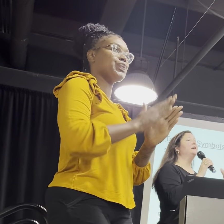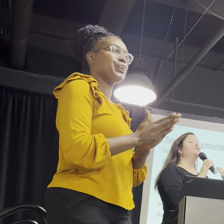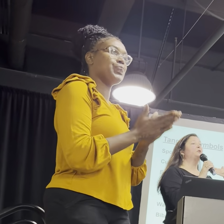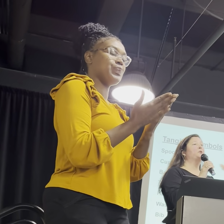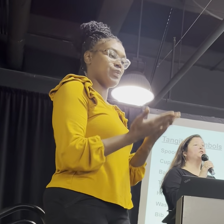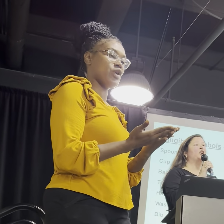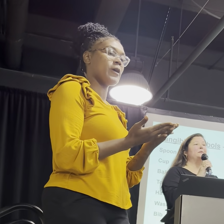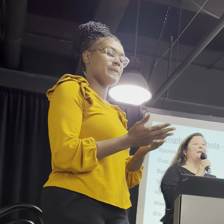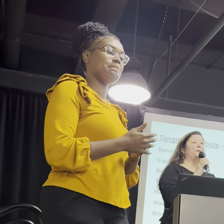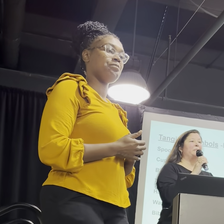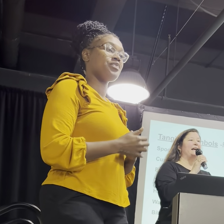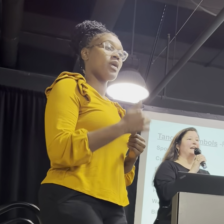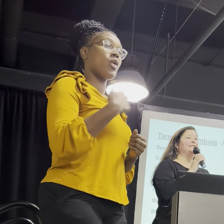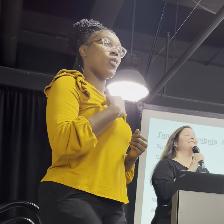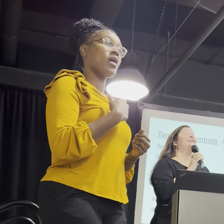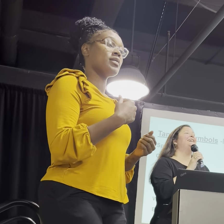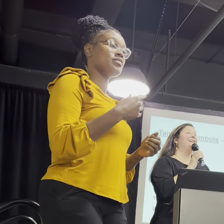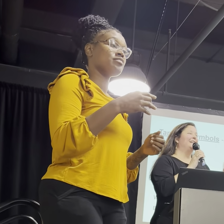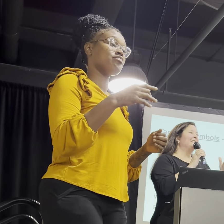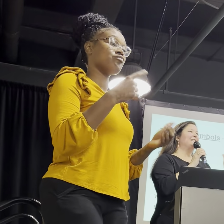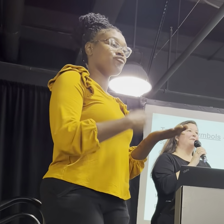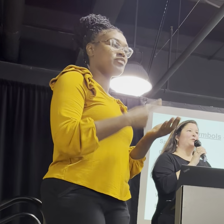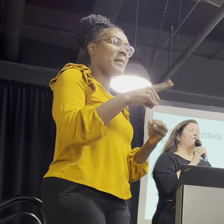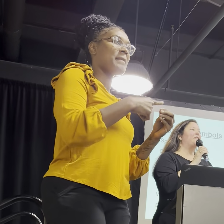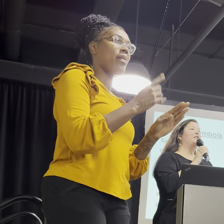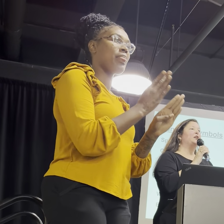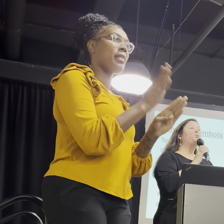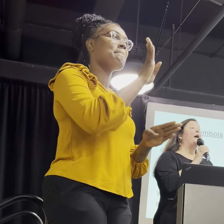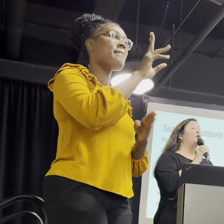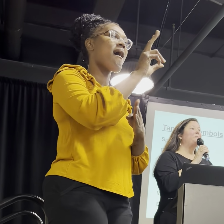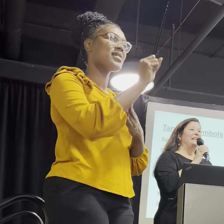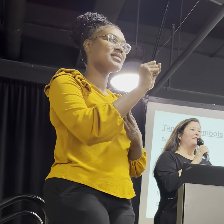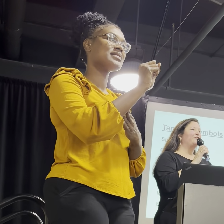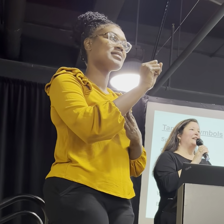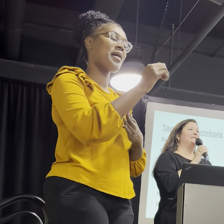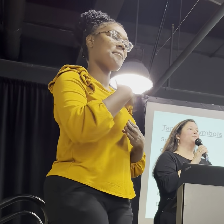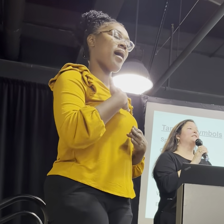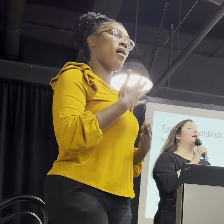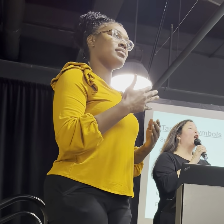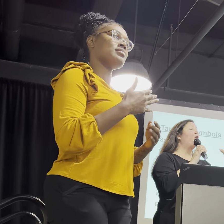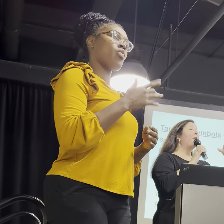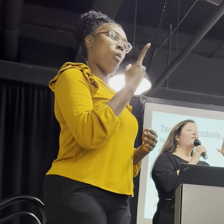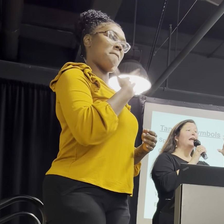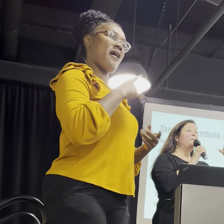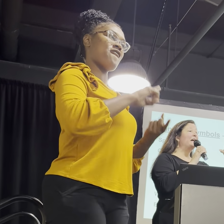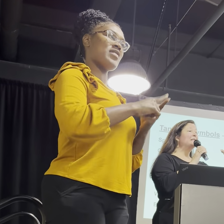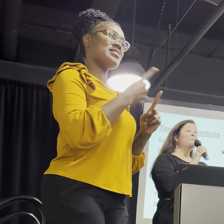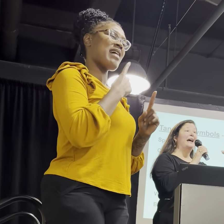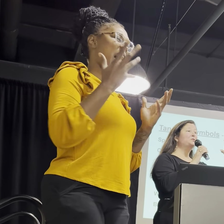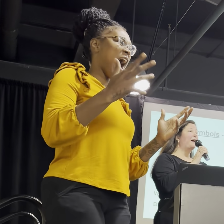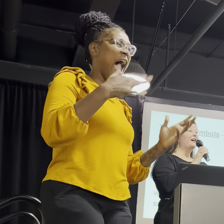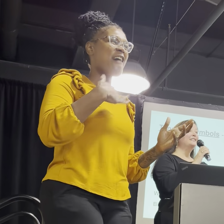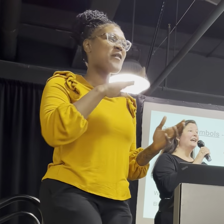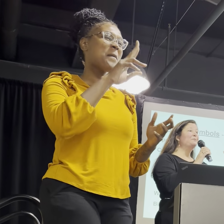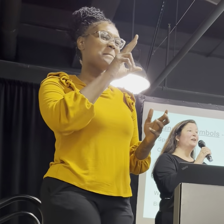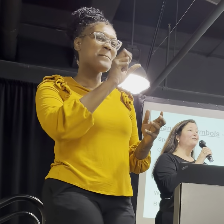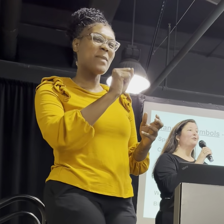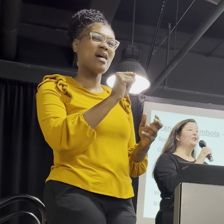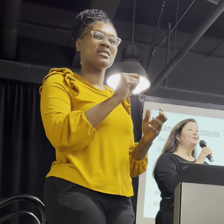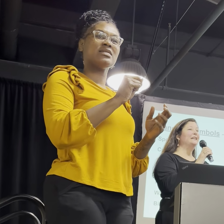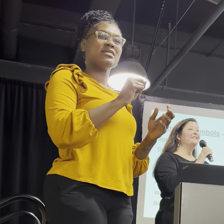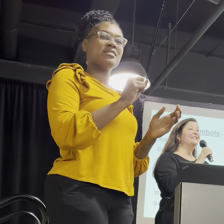around. So we were talking about the bus. One of my very well-meaning friends was like, oh, I've got a bus matchbox I